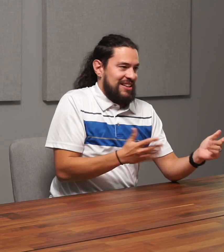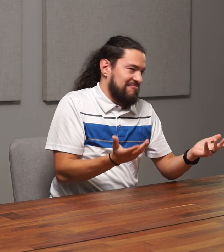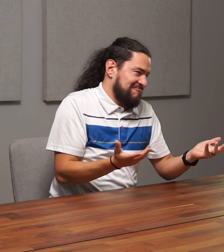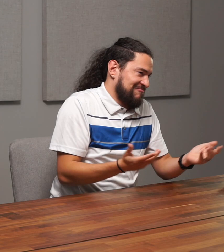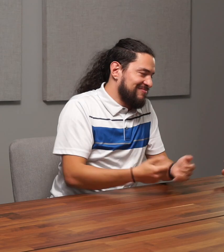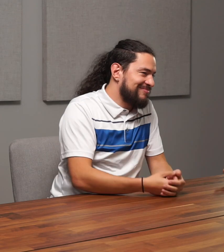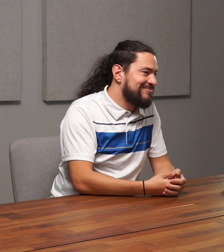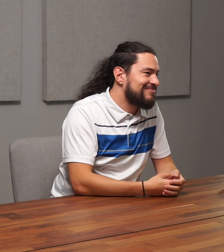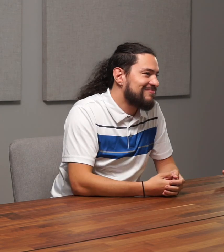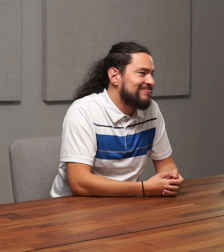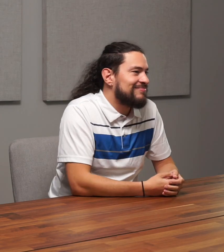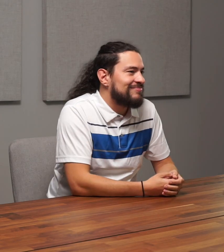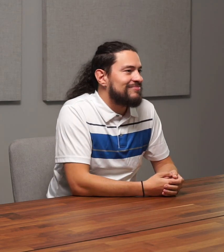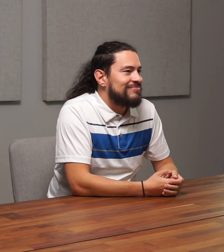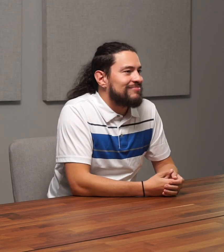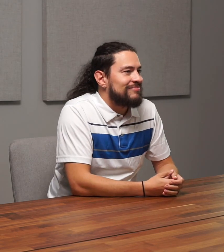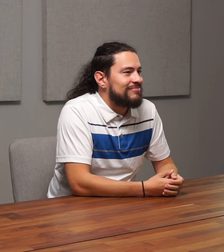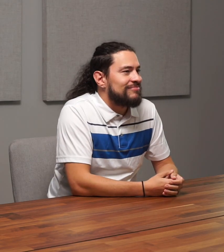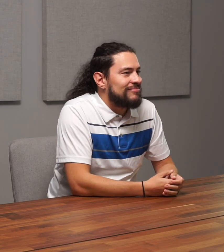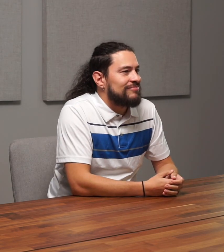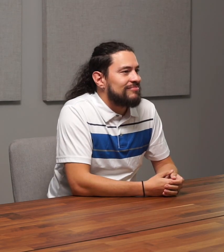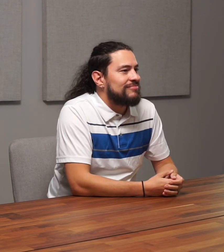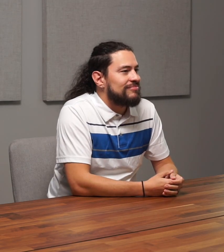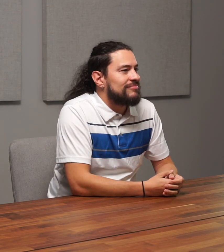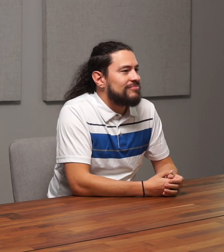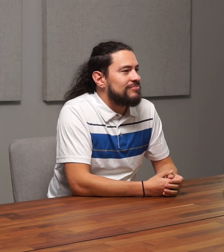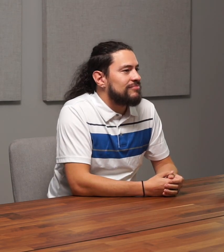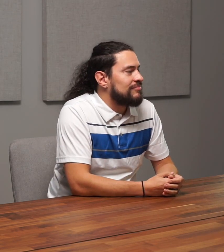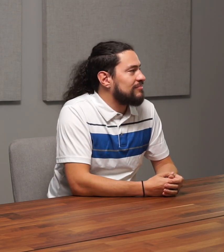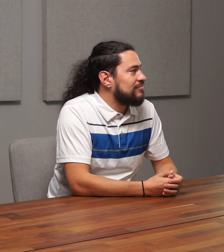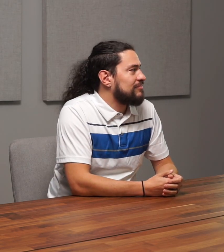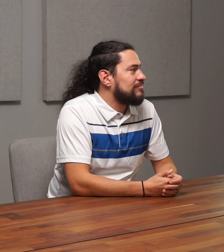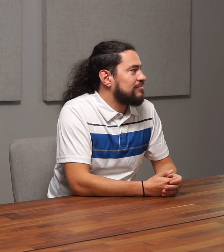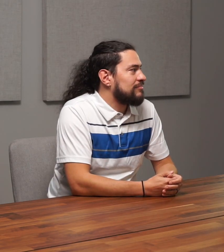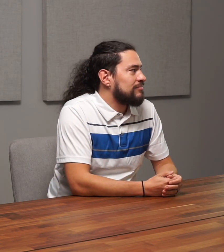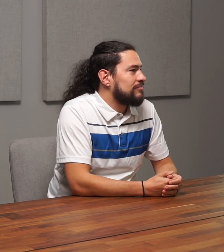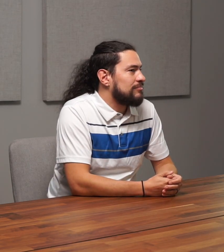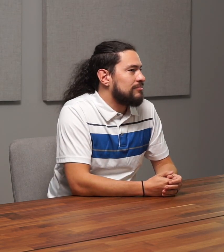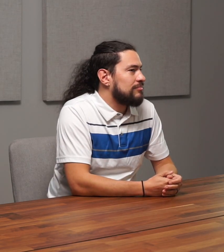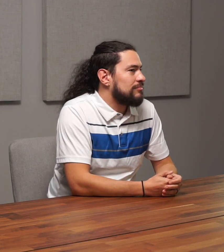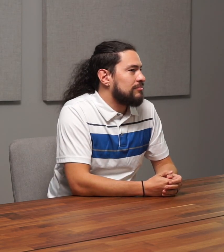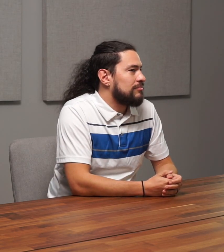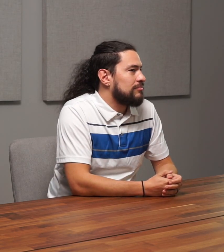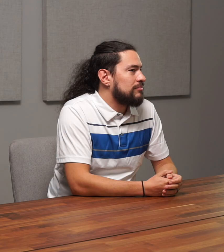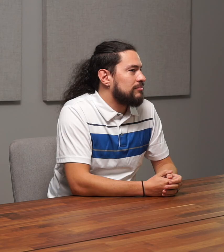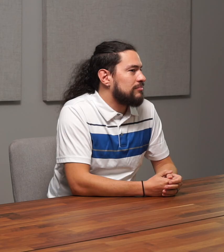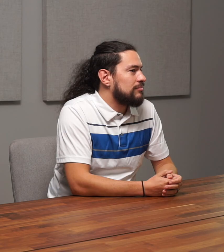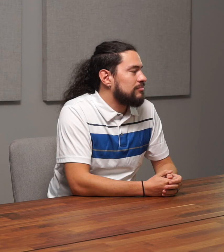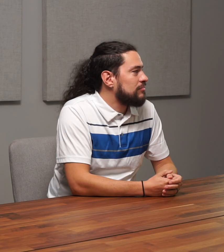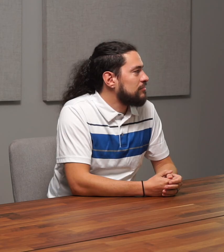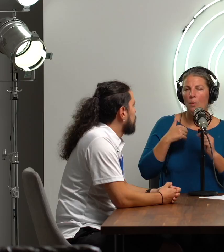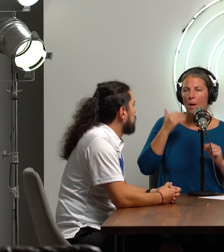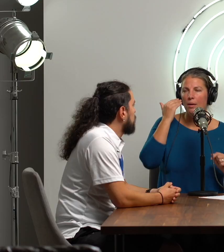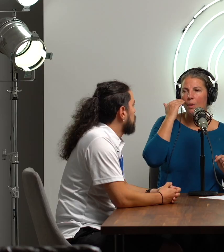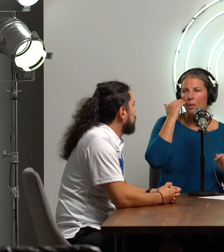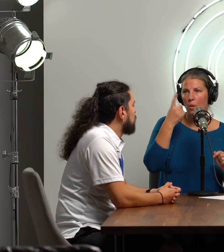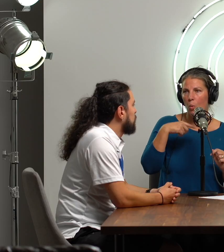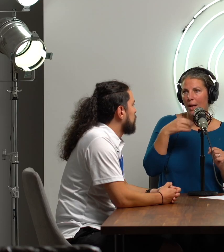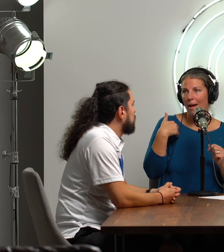different perspective in there so that's good and I know we have a class that we